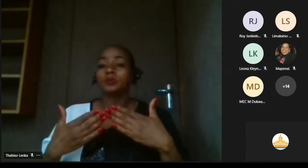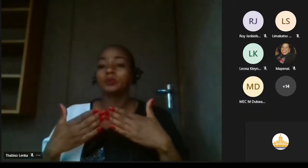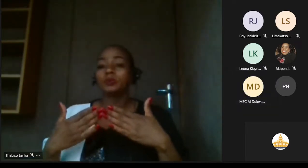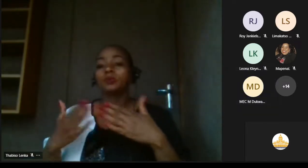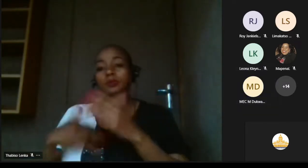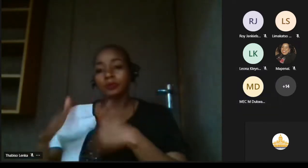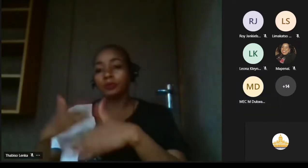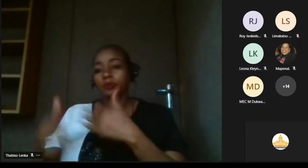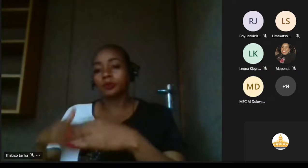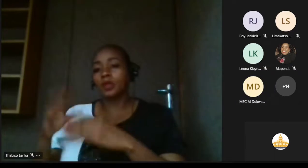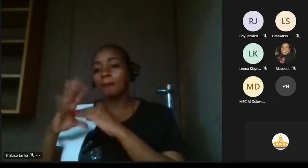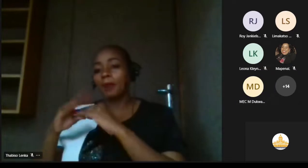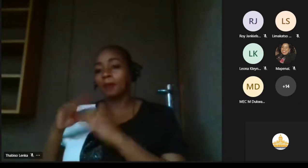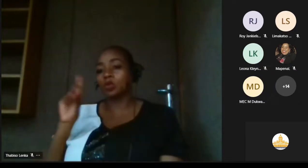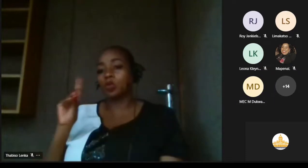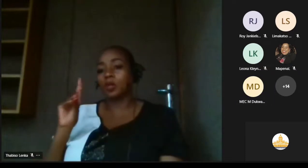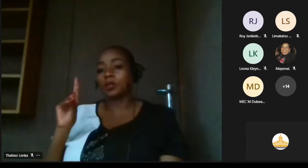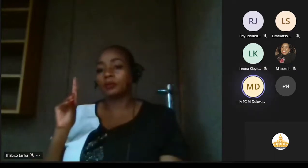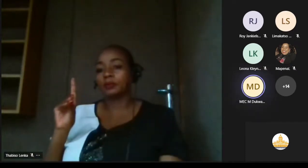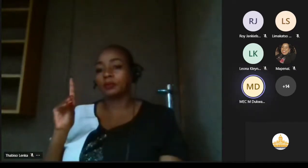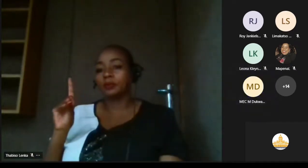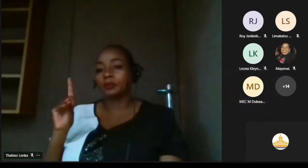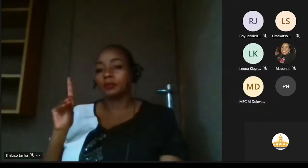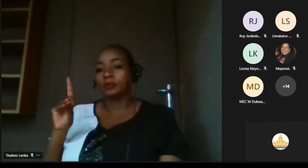Proceed, Honorable Member.